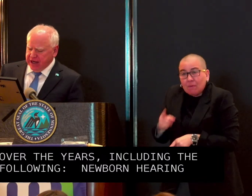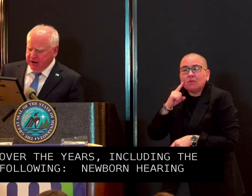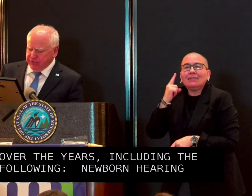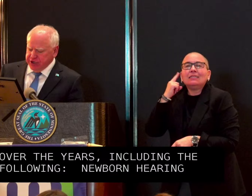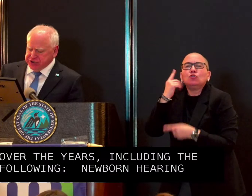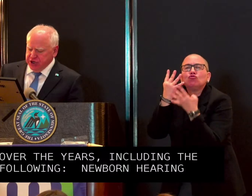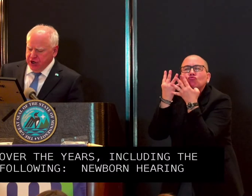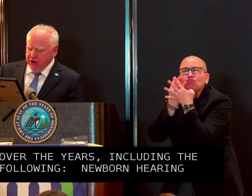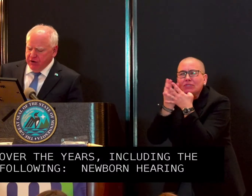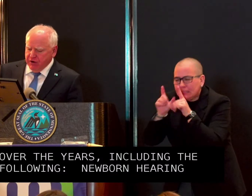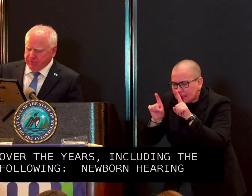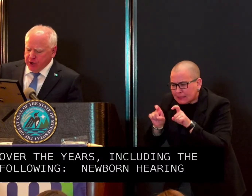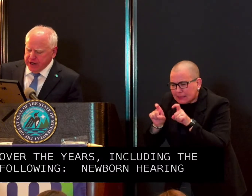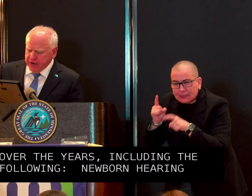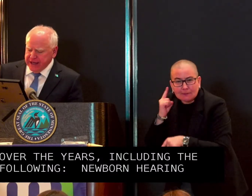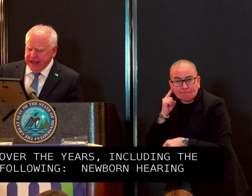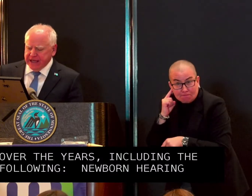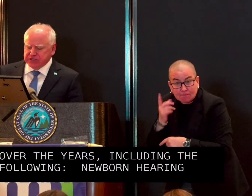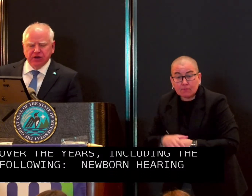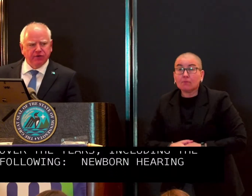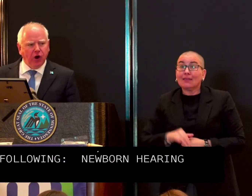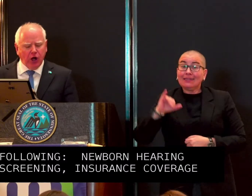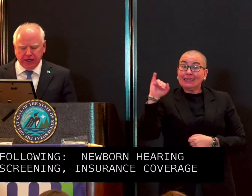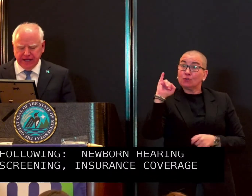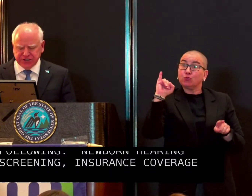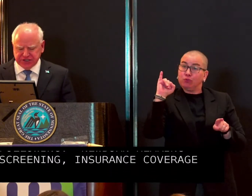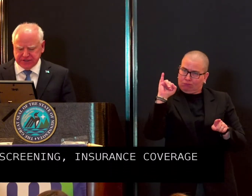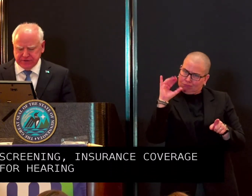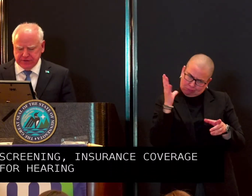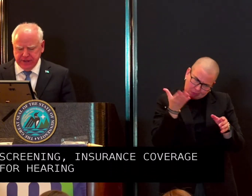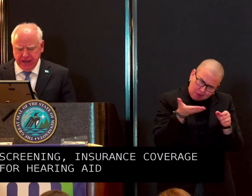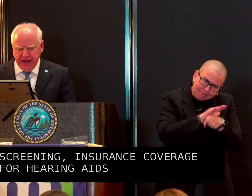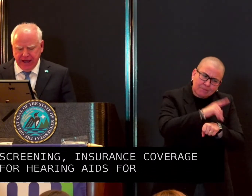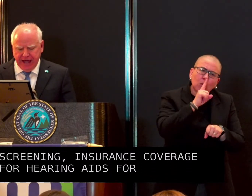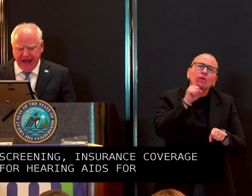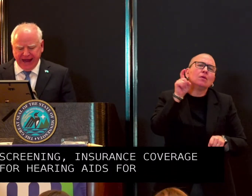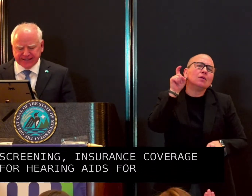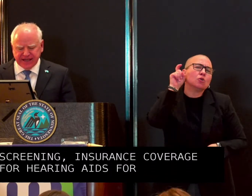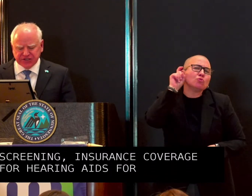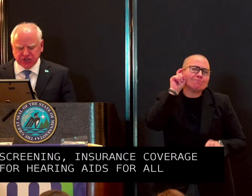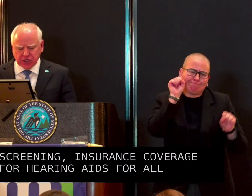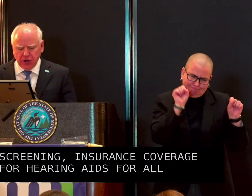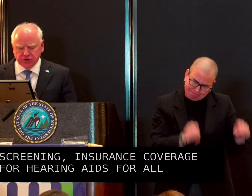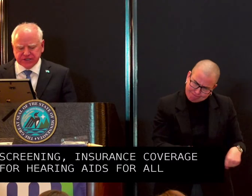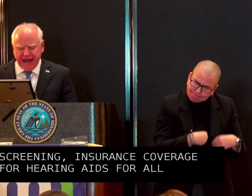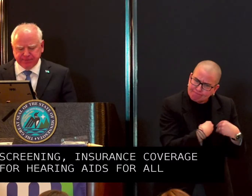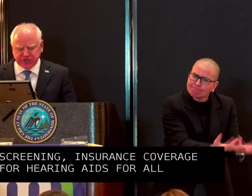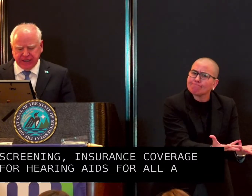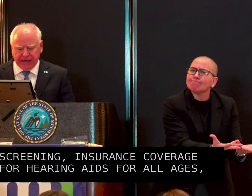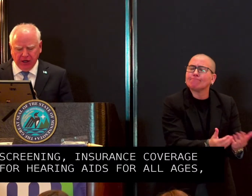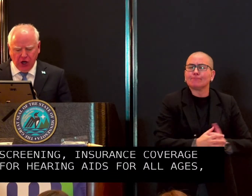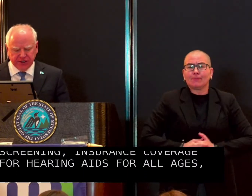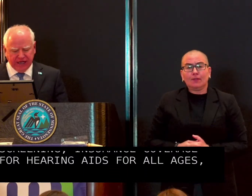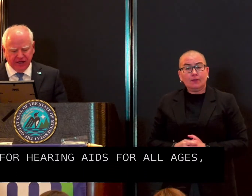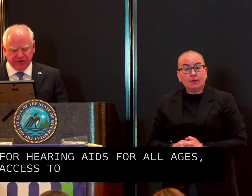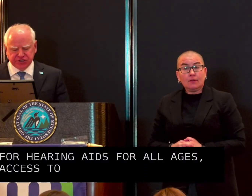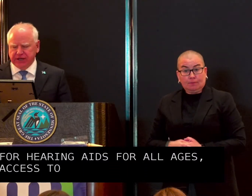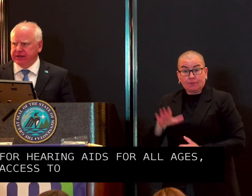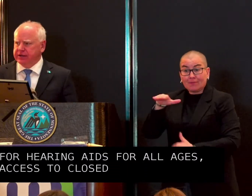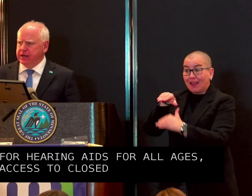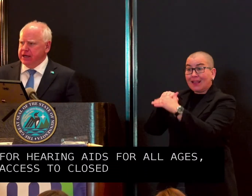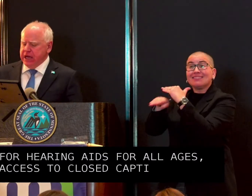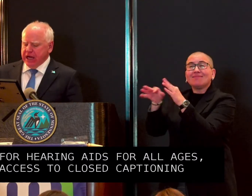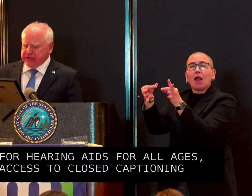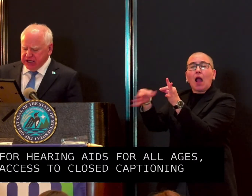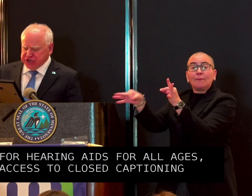insurance coverage for hearing aids for all ages, access to closed captioning on